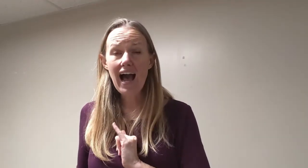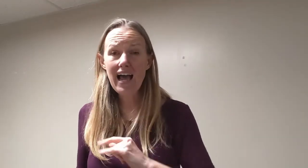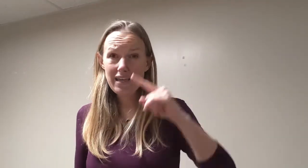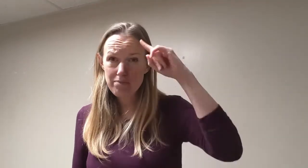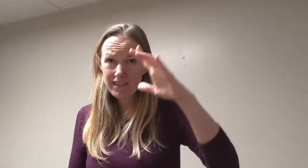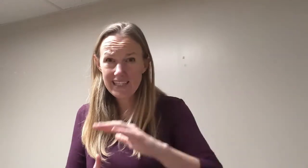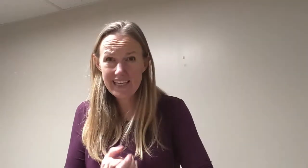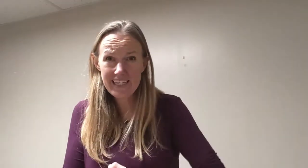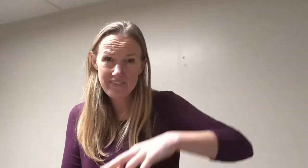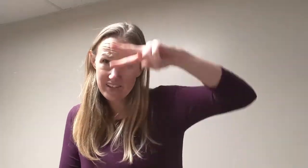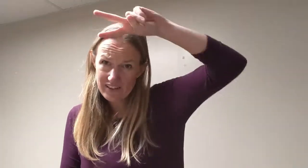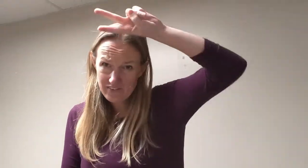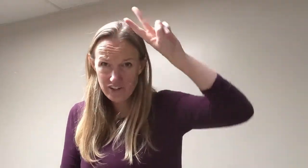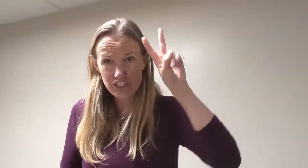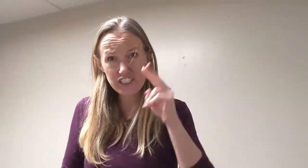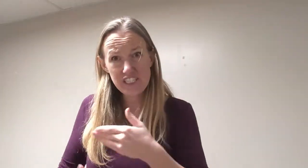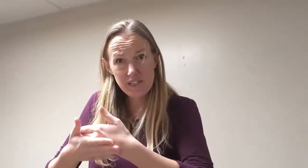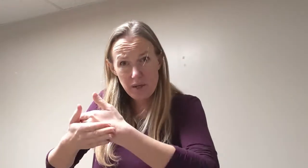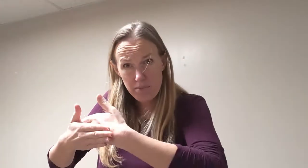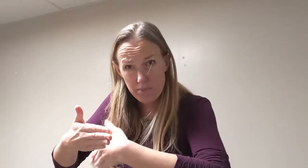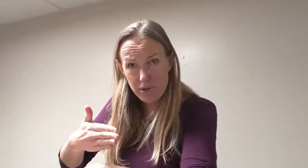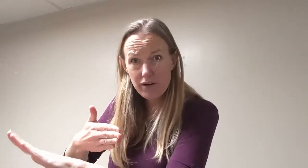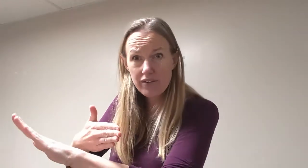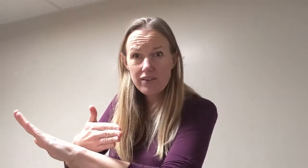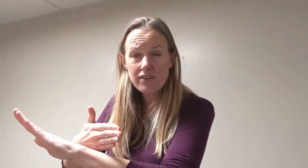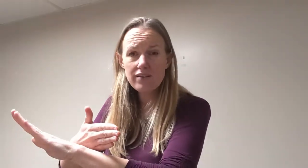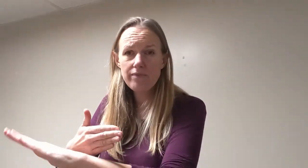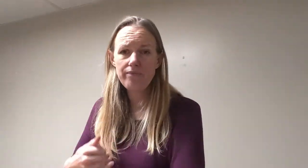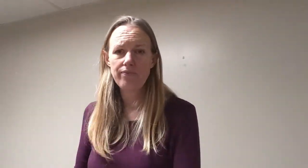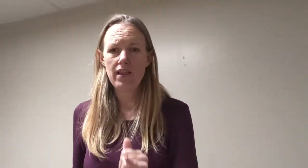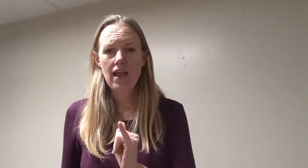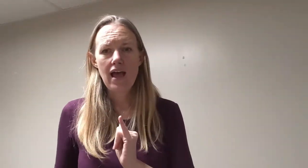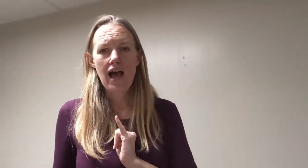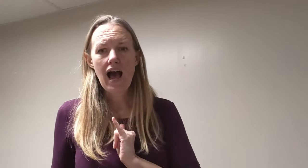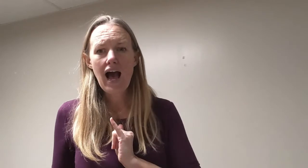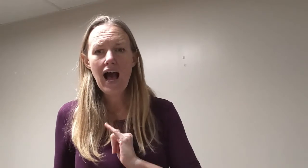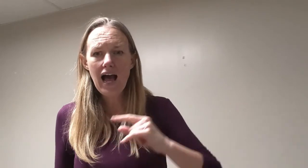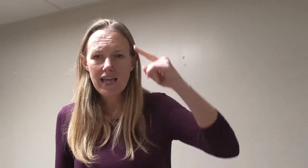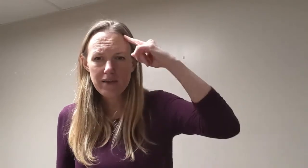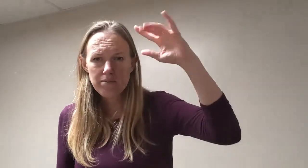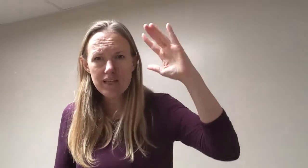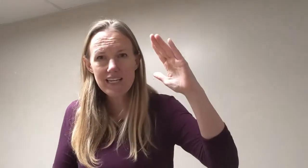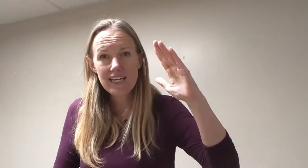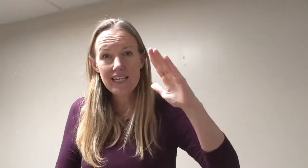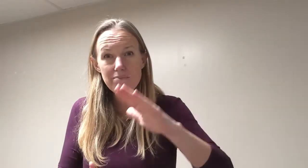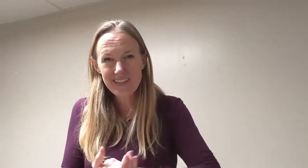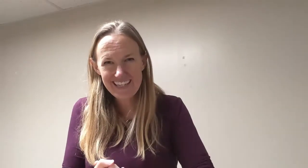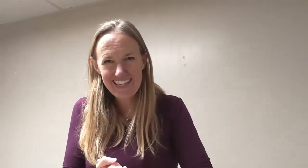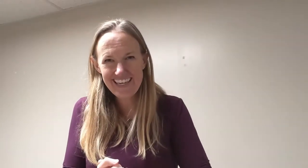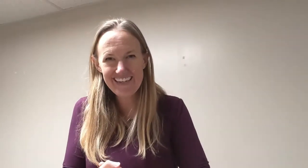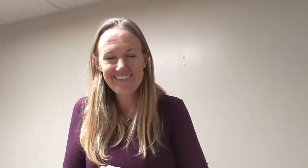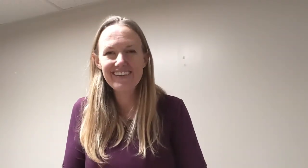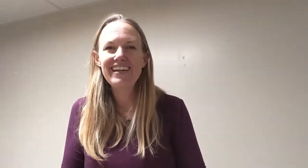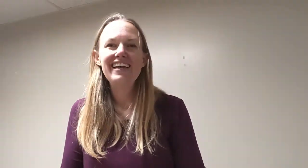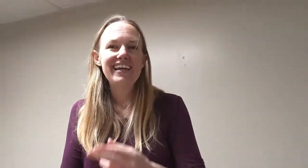I believe in the virgin birth. I believe in